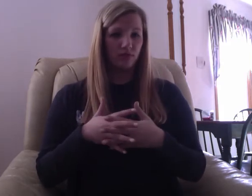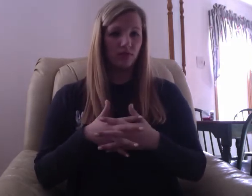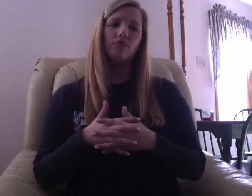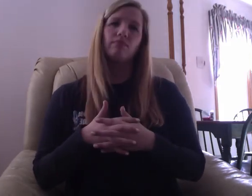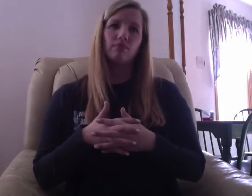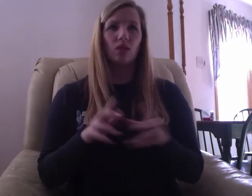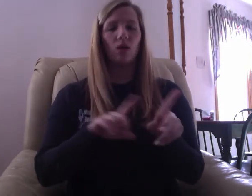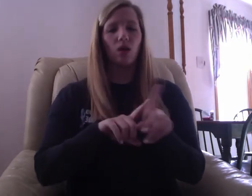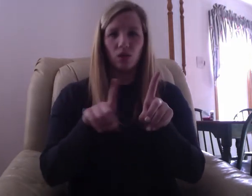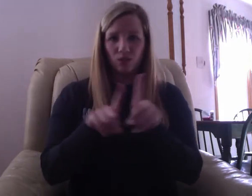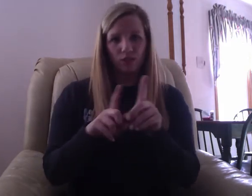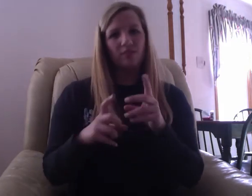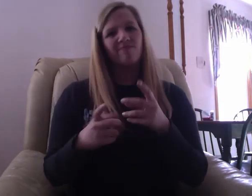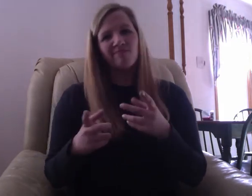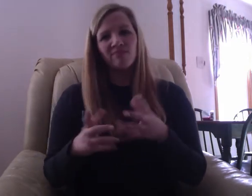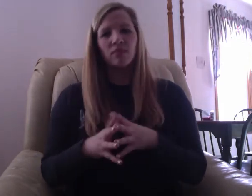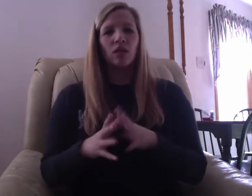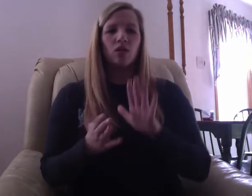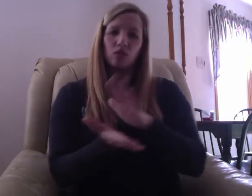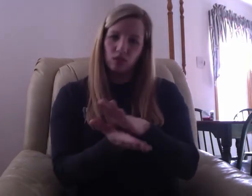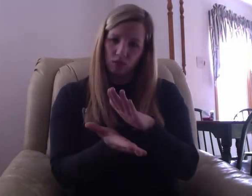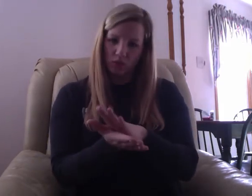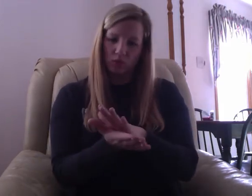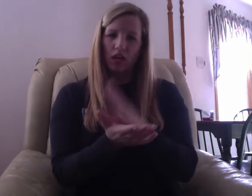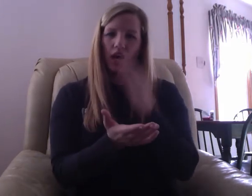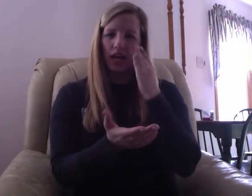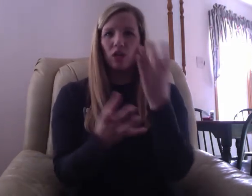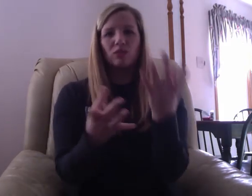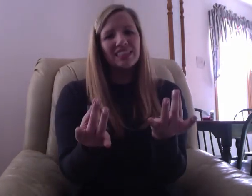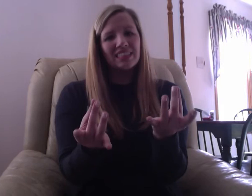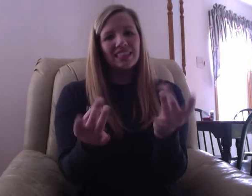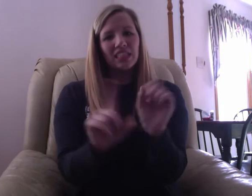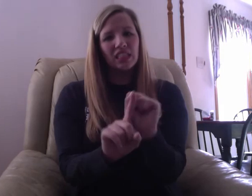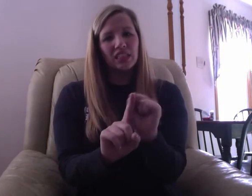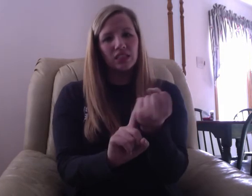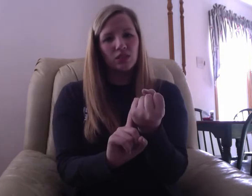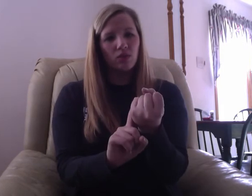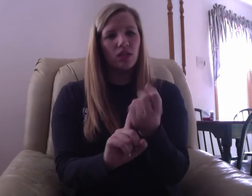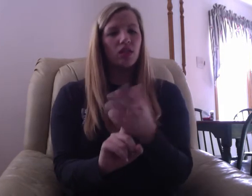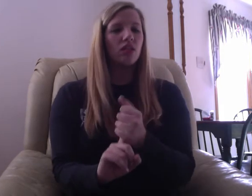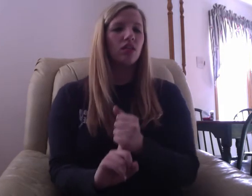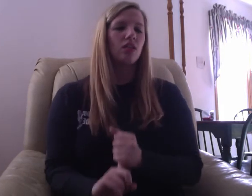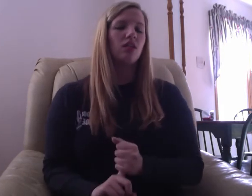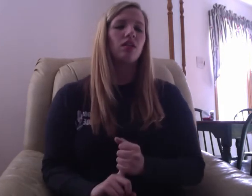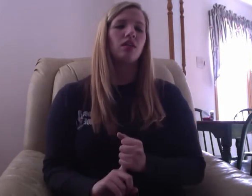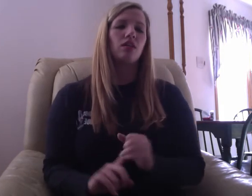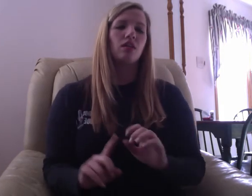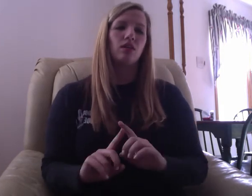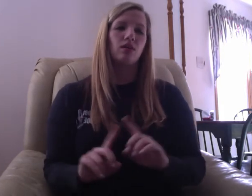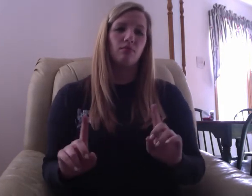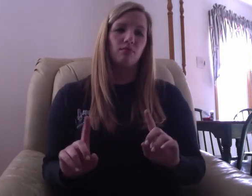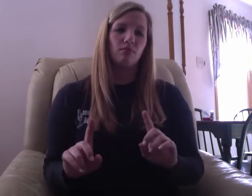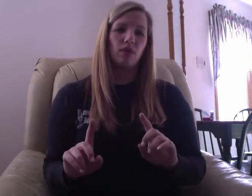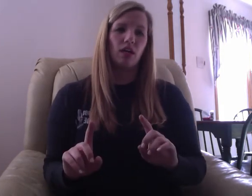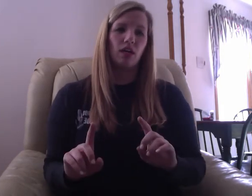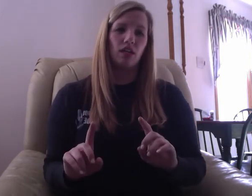a lot of times schools, which I know this is very tricky, schools have abstinence-only education, but a lot of times abstinence-only is heterosexual only.